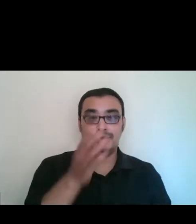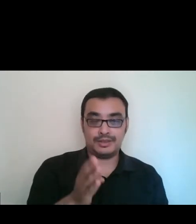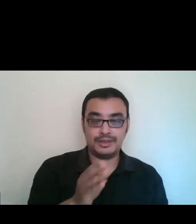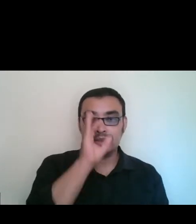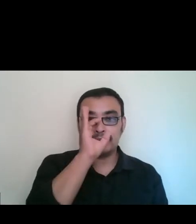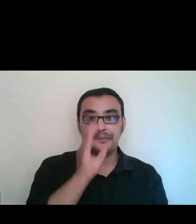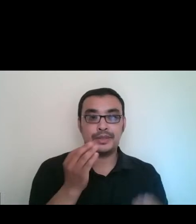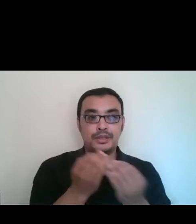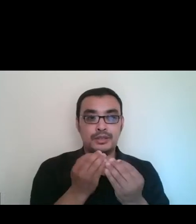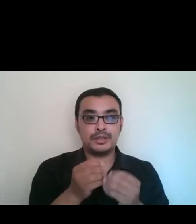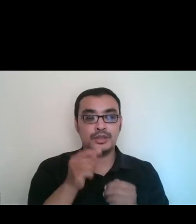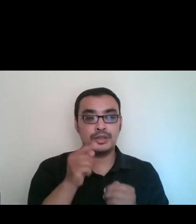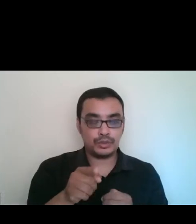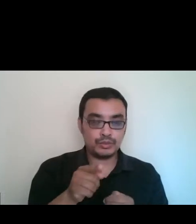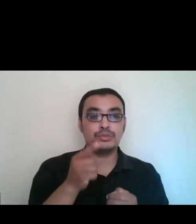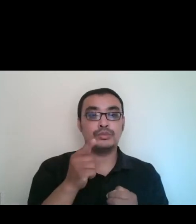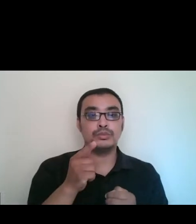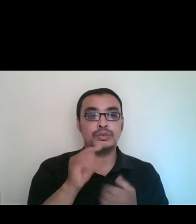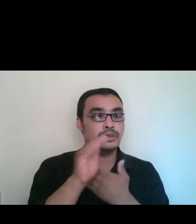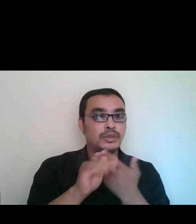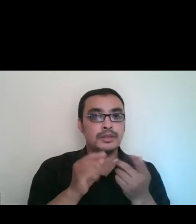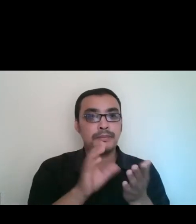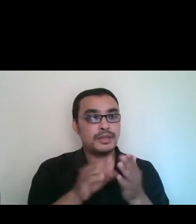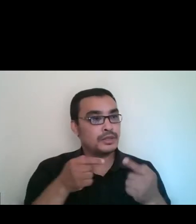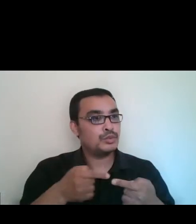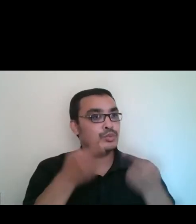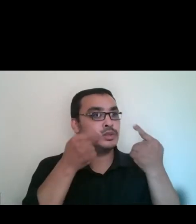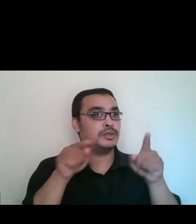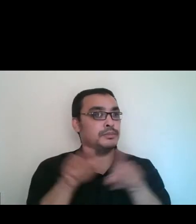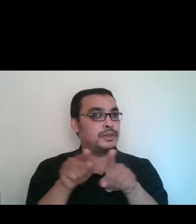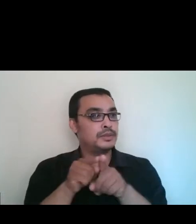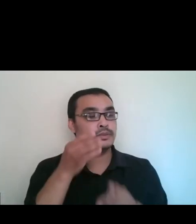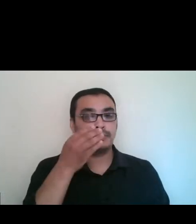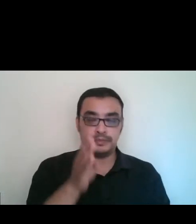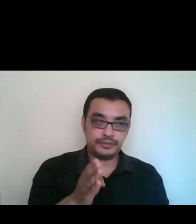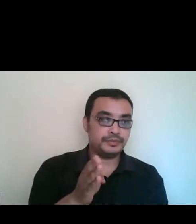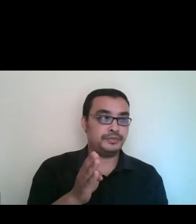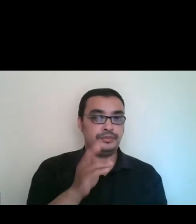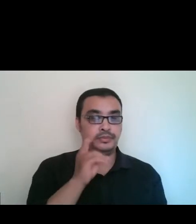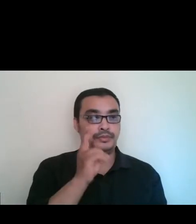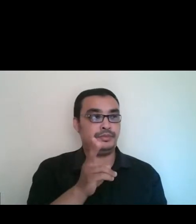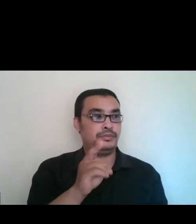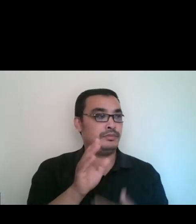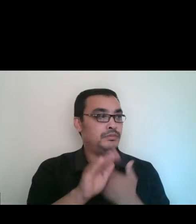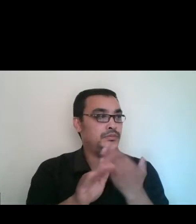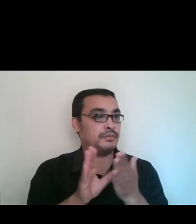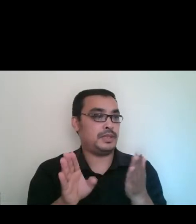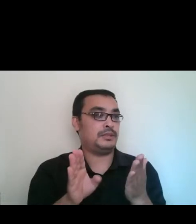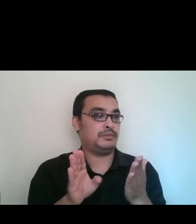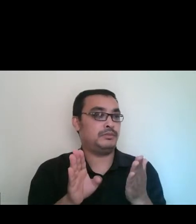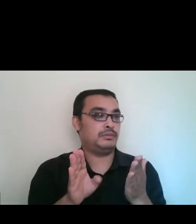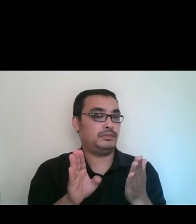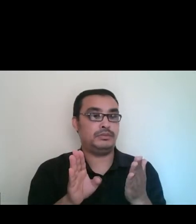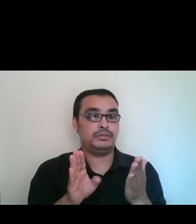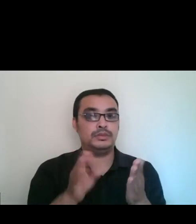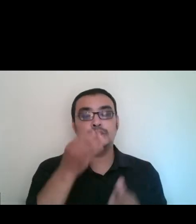the stories of victories and challenges shared by my fellows, which are similar from our